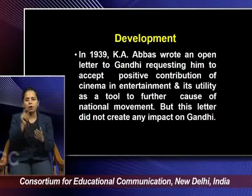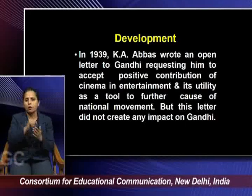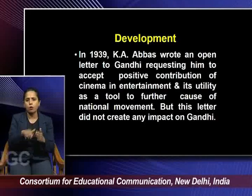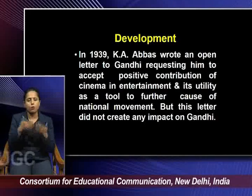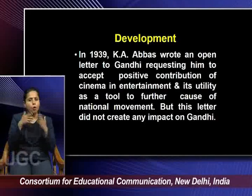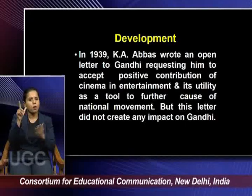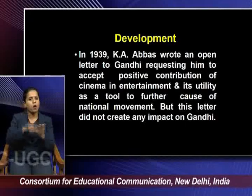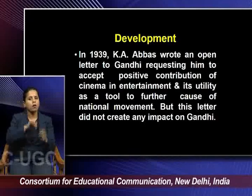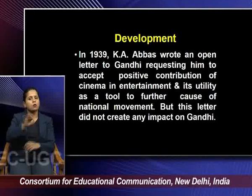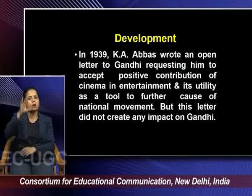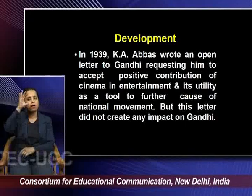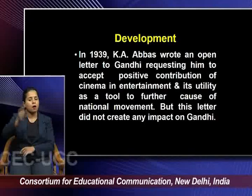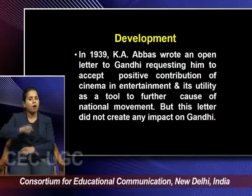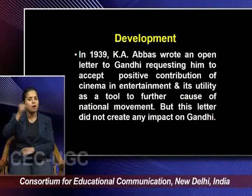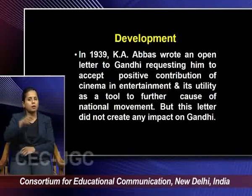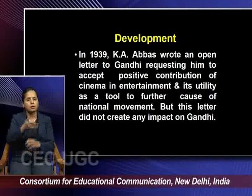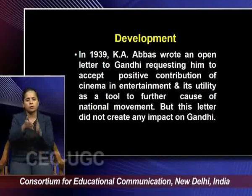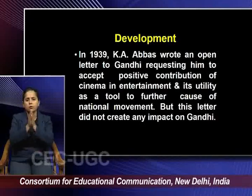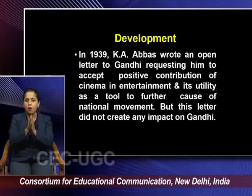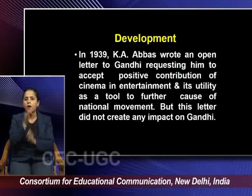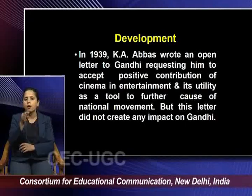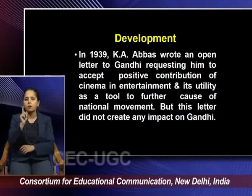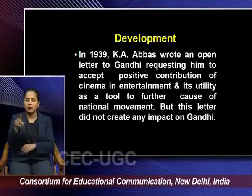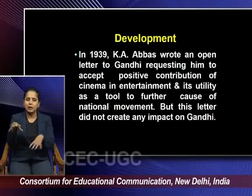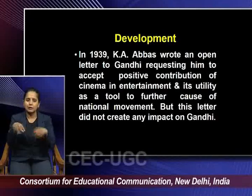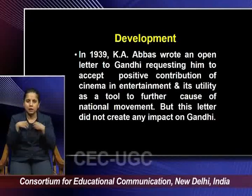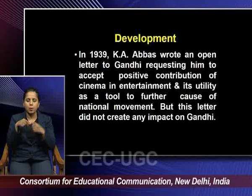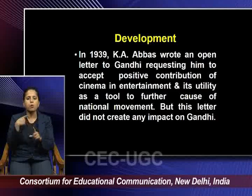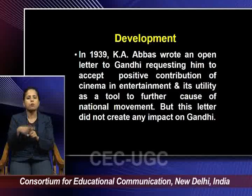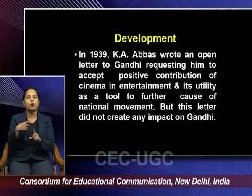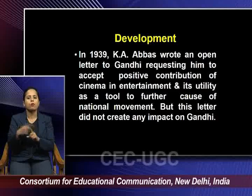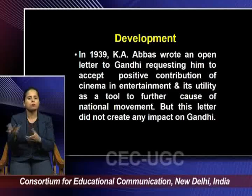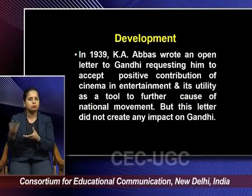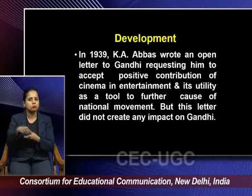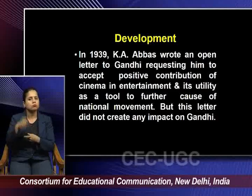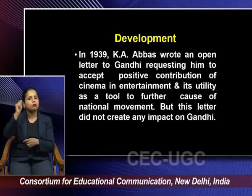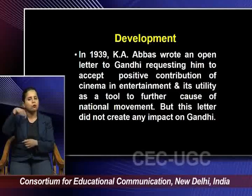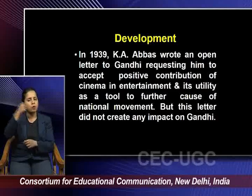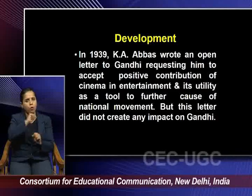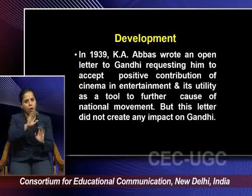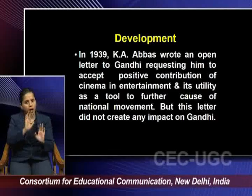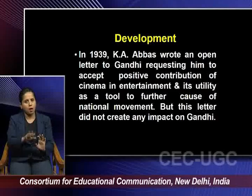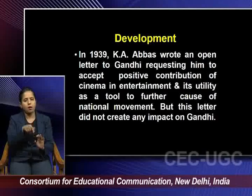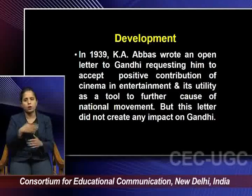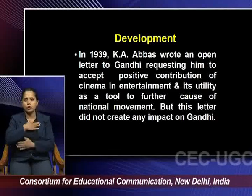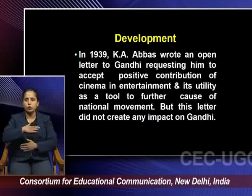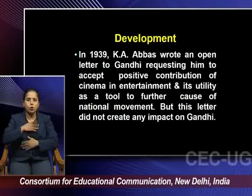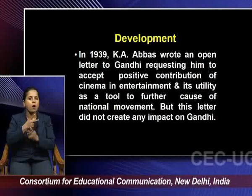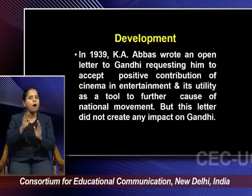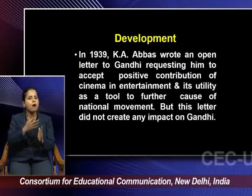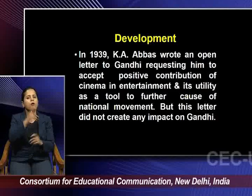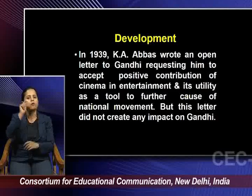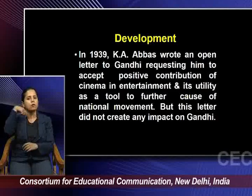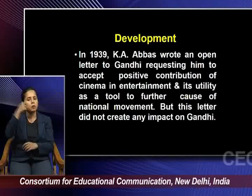letter to Gandhi where he requested him to accept the positive contribution of cinema in the entertainment industry and